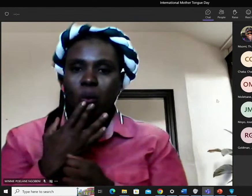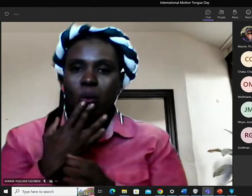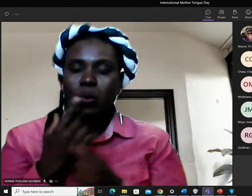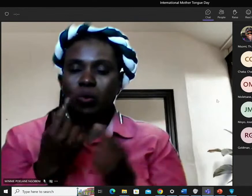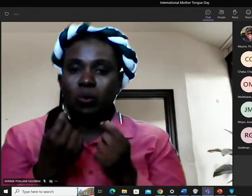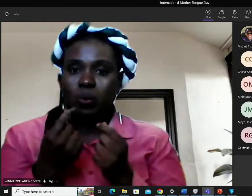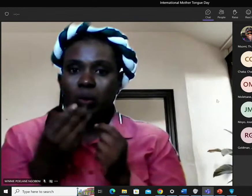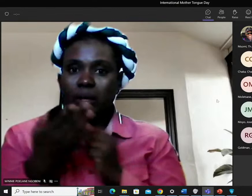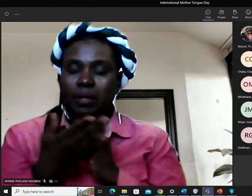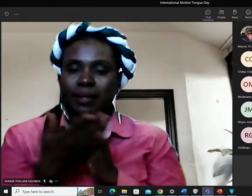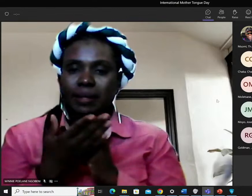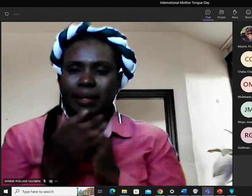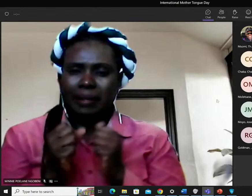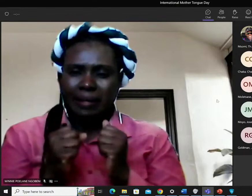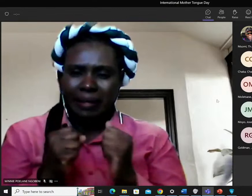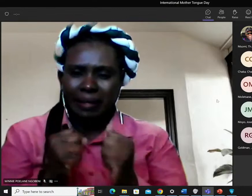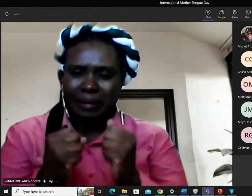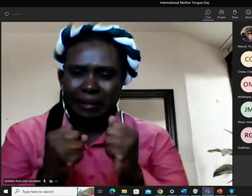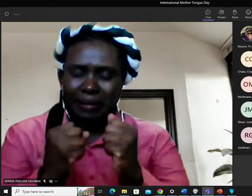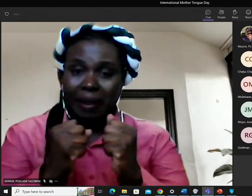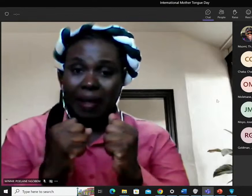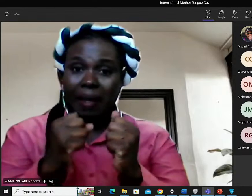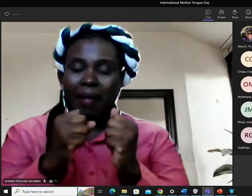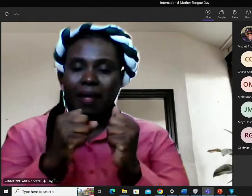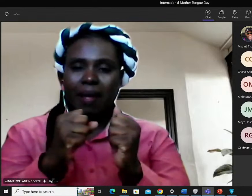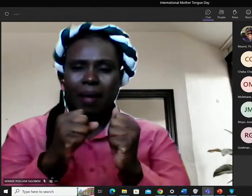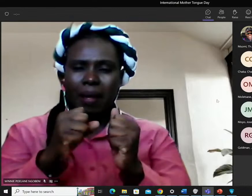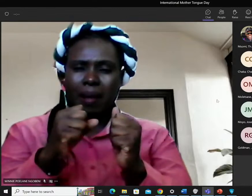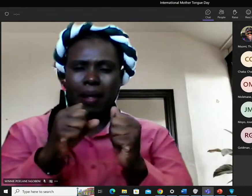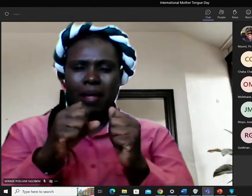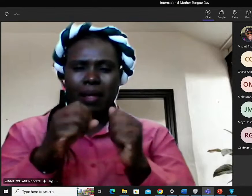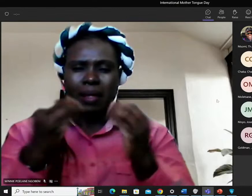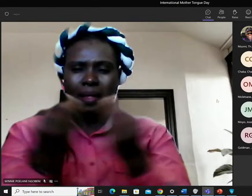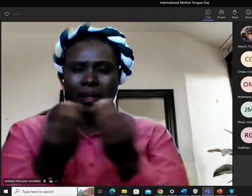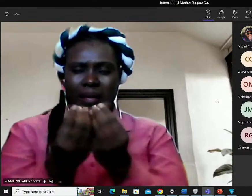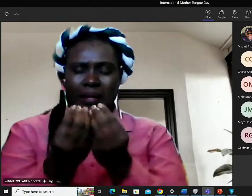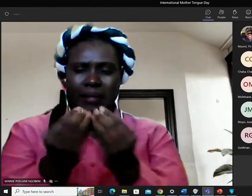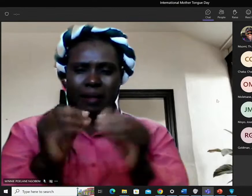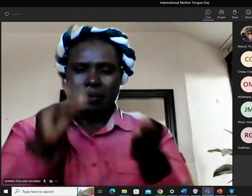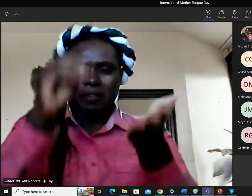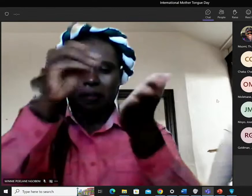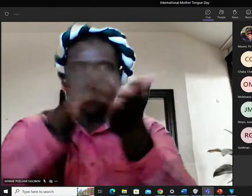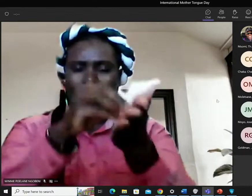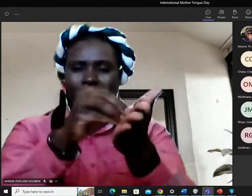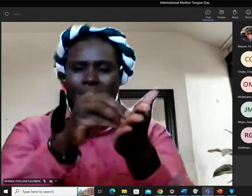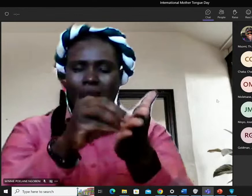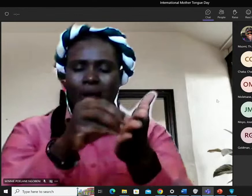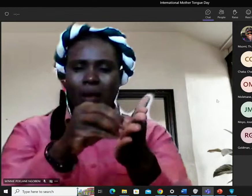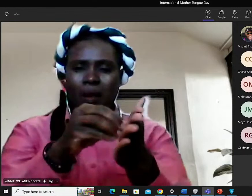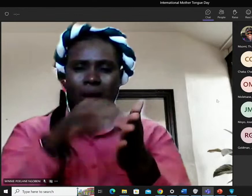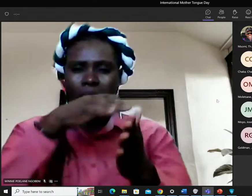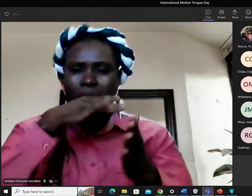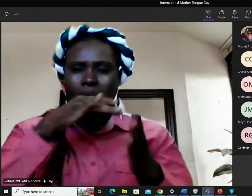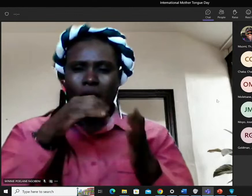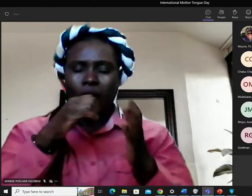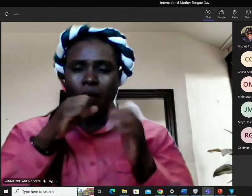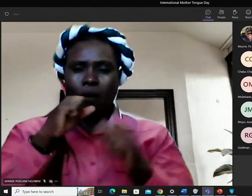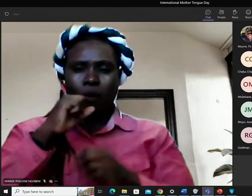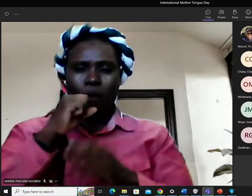program strategically positioned certain things, because now we are moving from Africans now to politics,